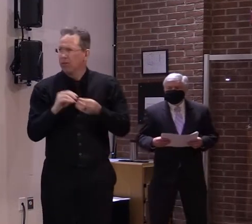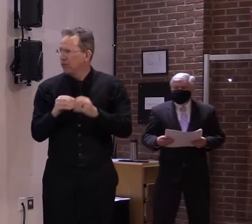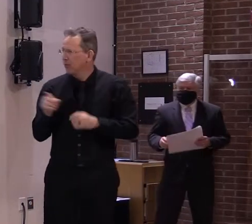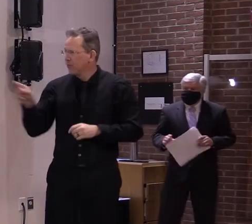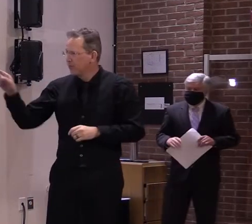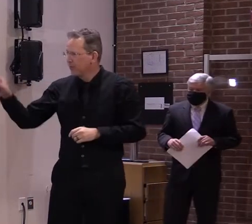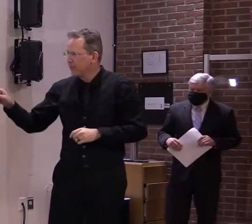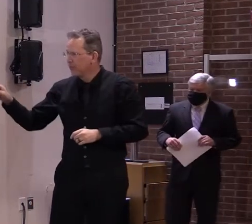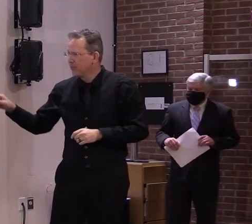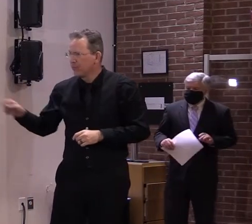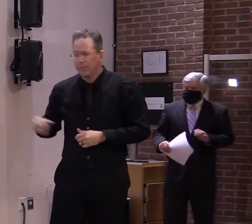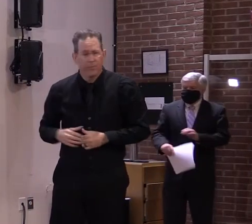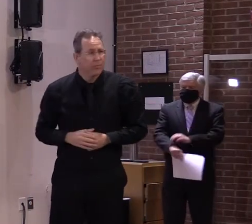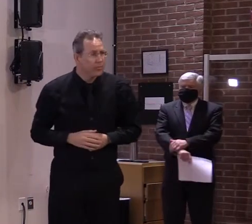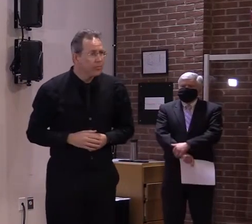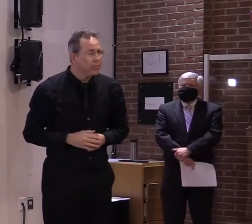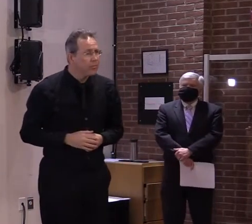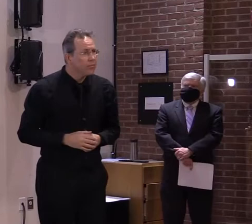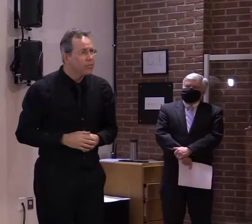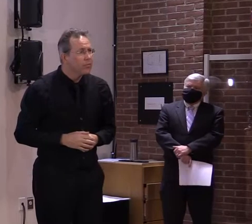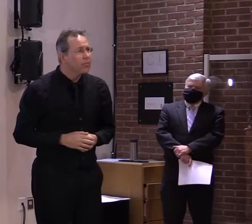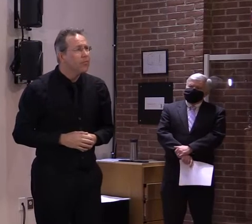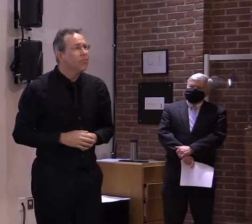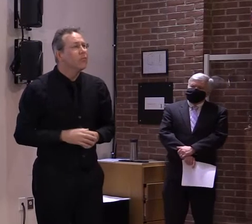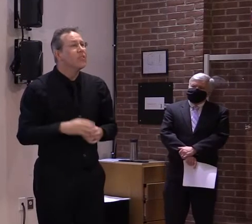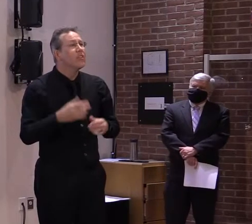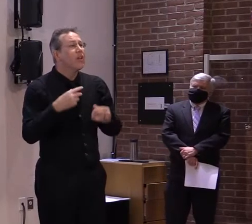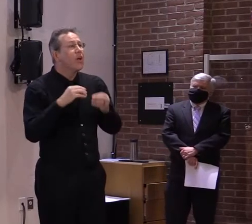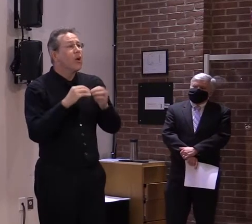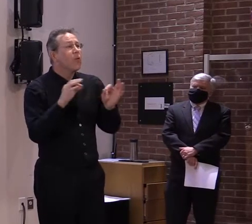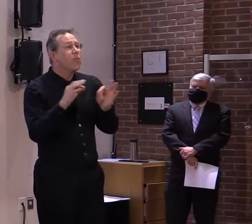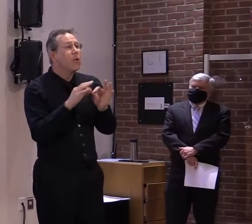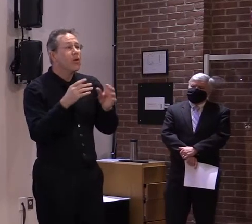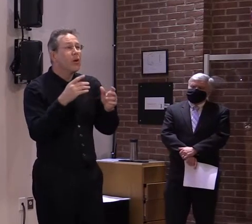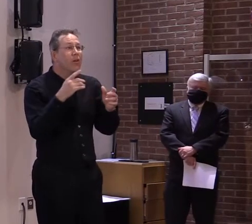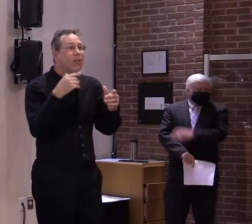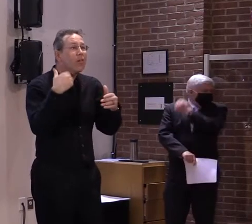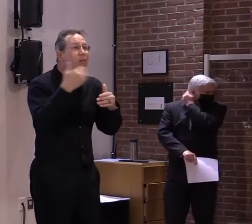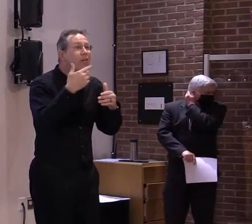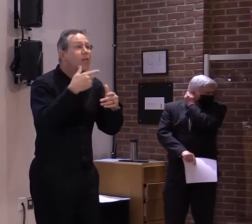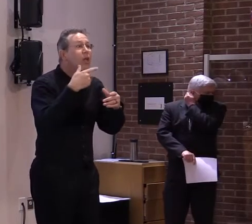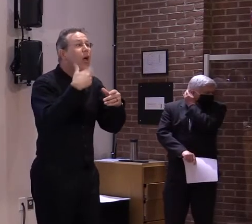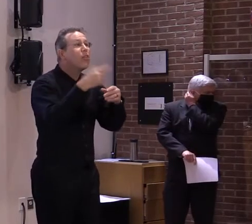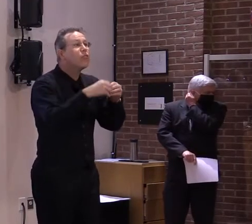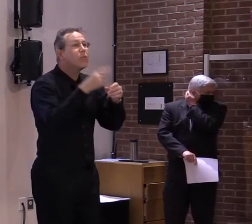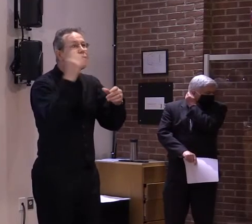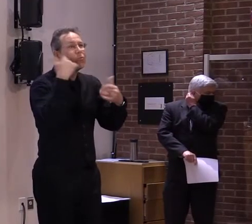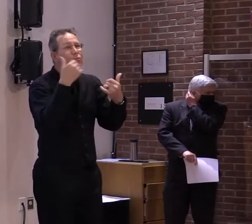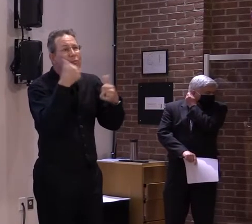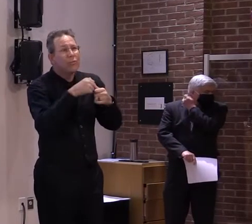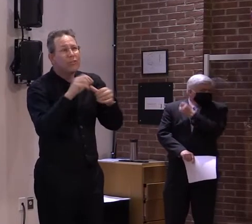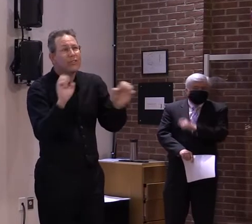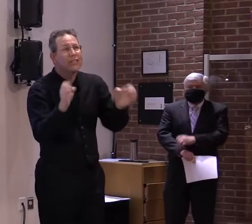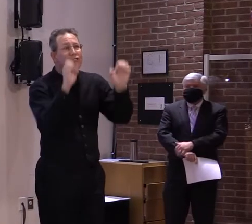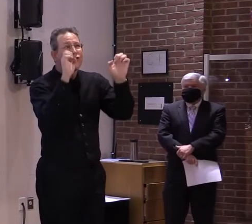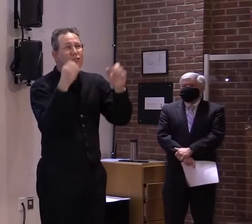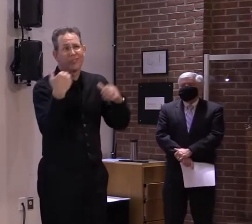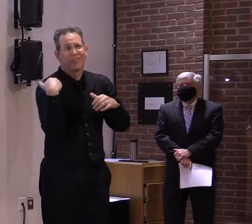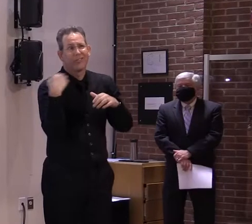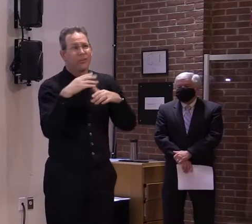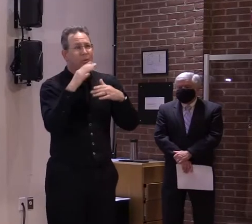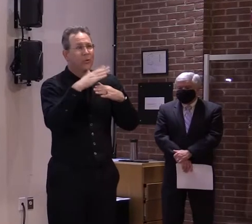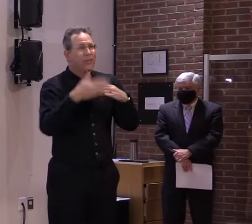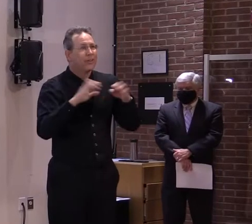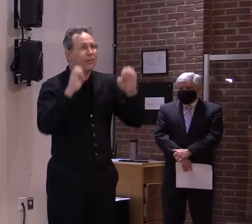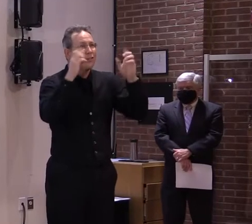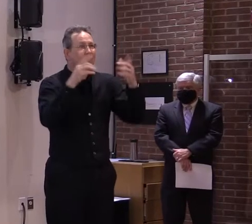the result of delayed reporting or lack of testing over the Easter weekend, or if in fact it is a trend that will develop over the